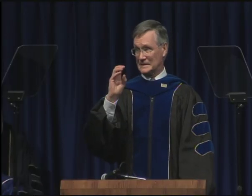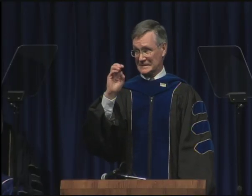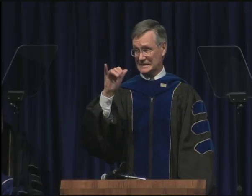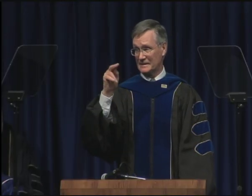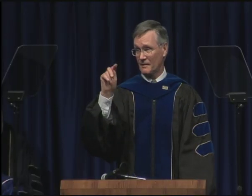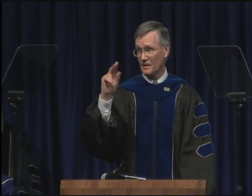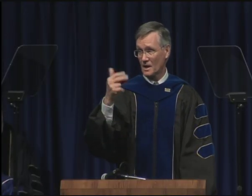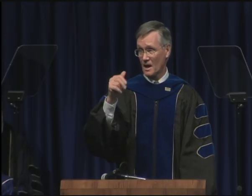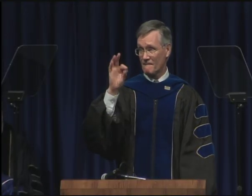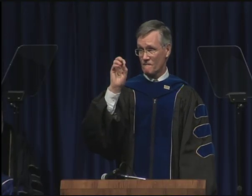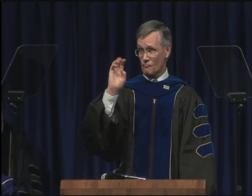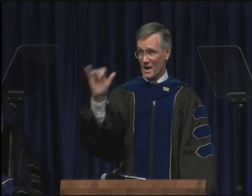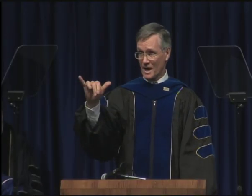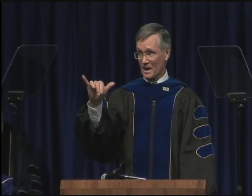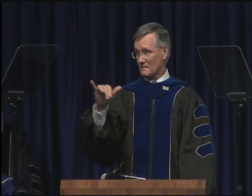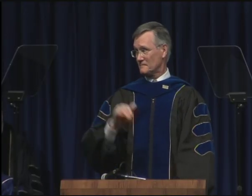Dr. Cynthia Fry.